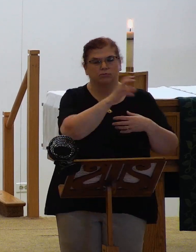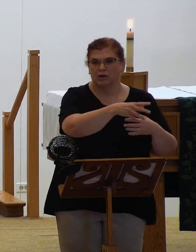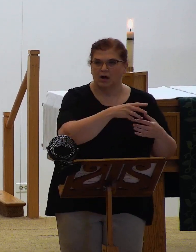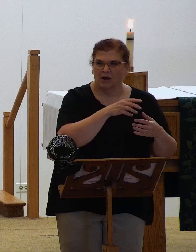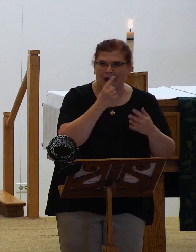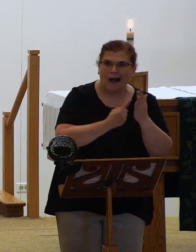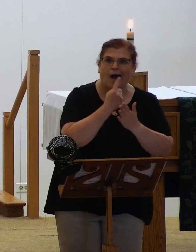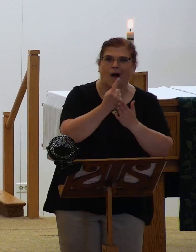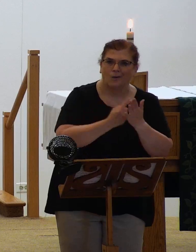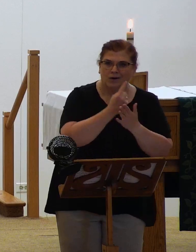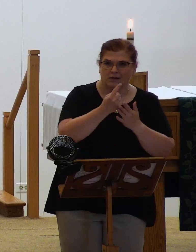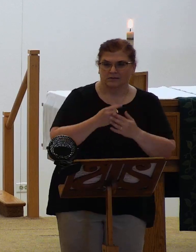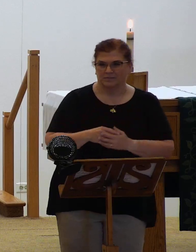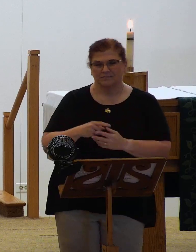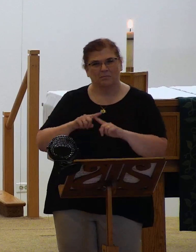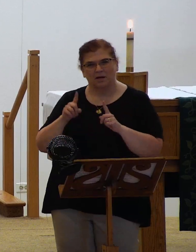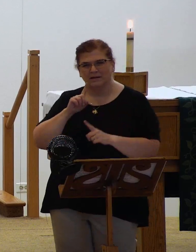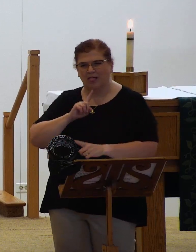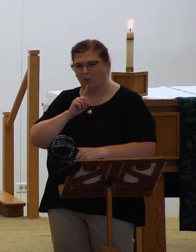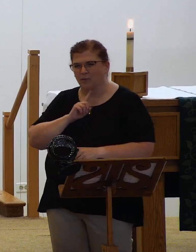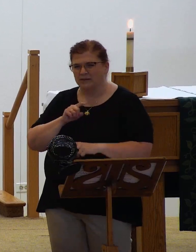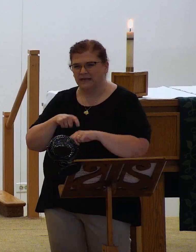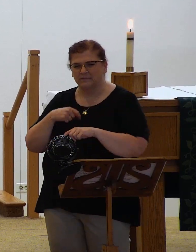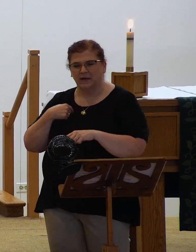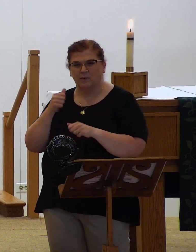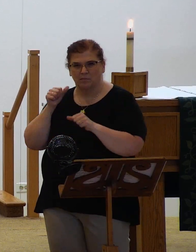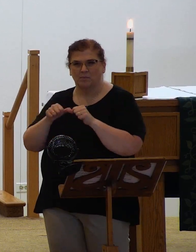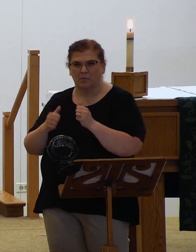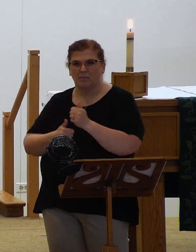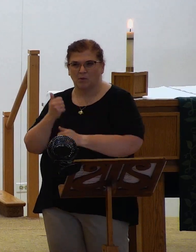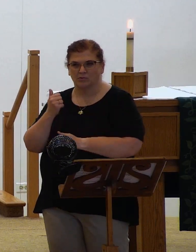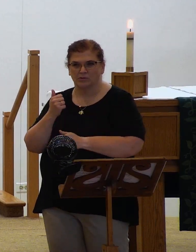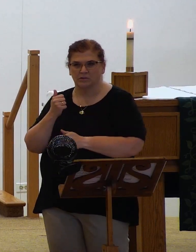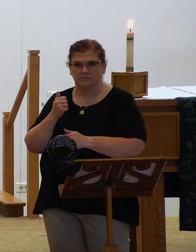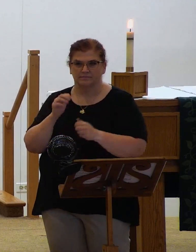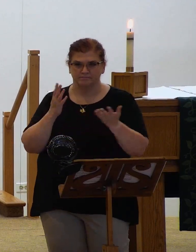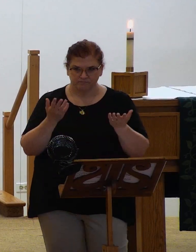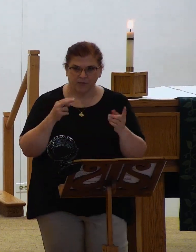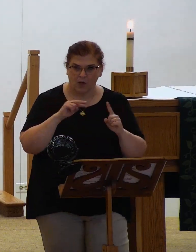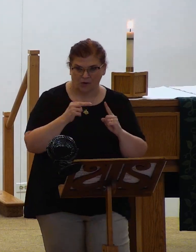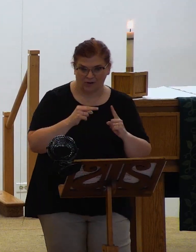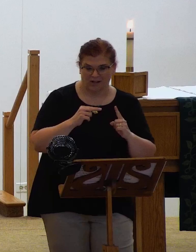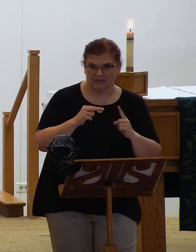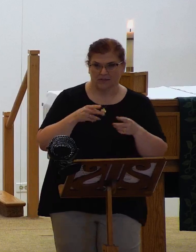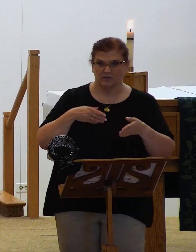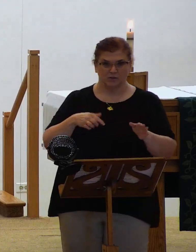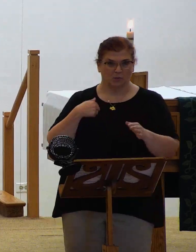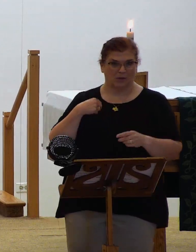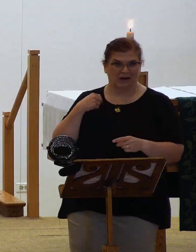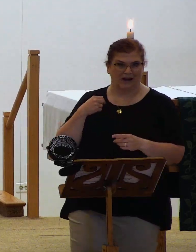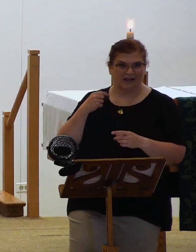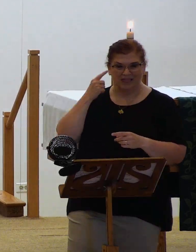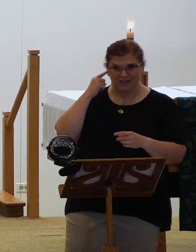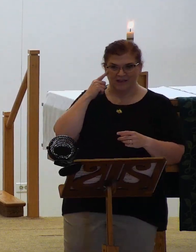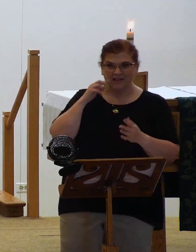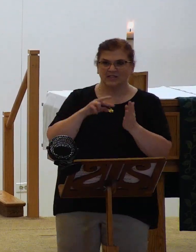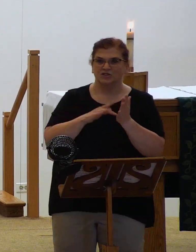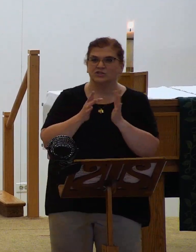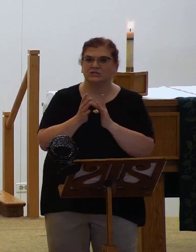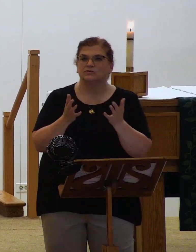It's the loneliest times, though, that I remember most. Look at it this way, the way I think Jesus means for us to